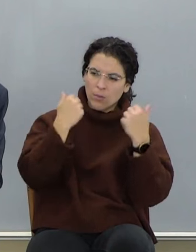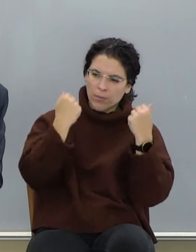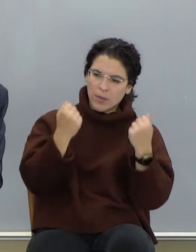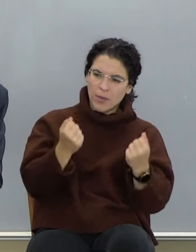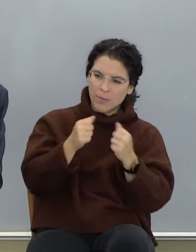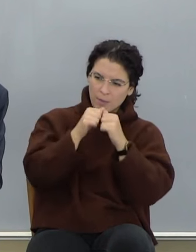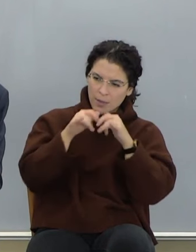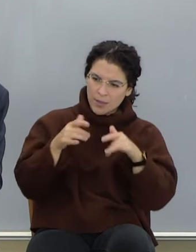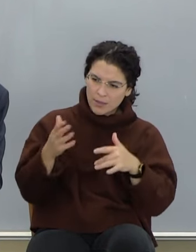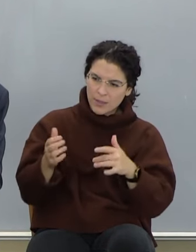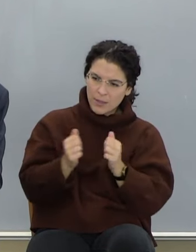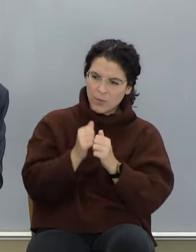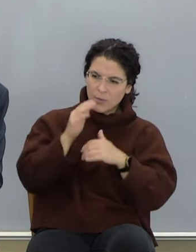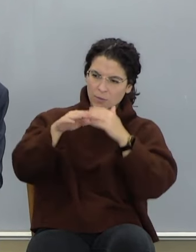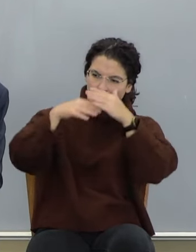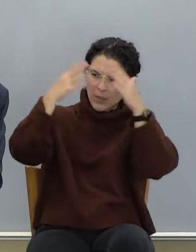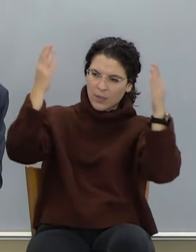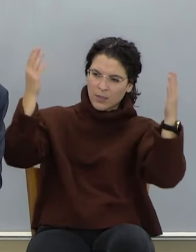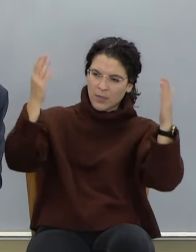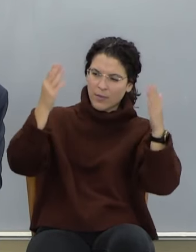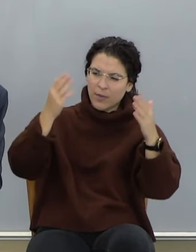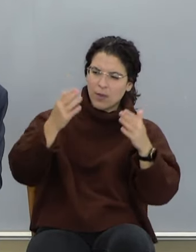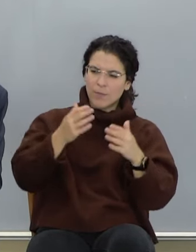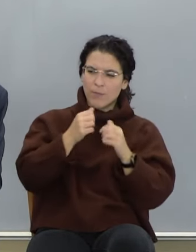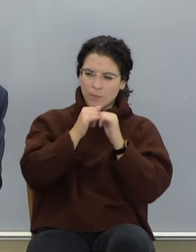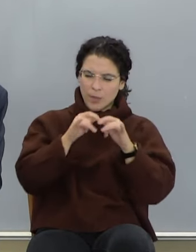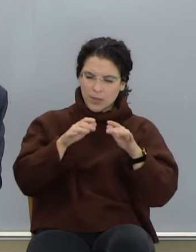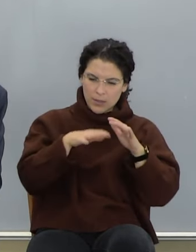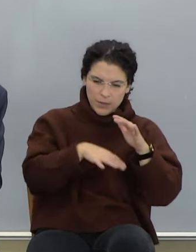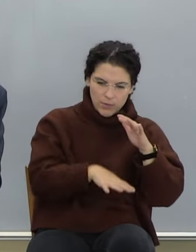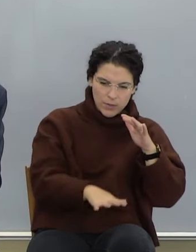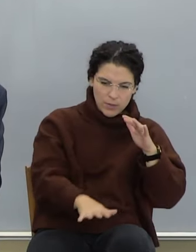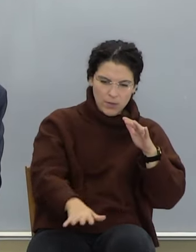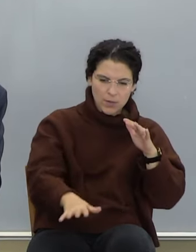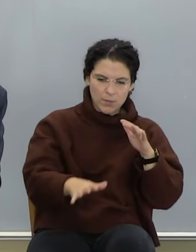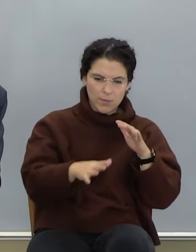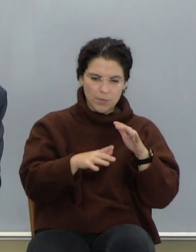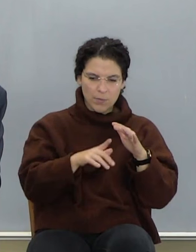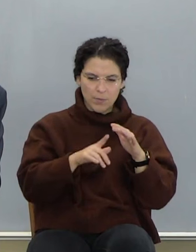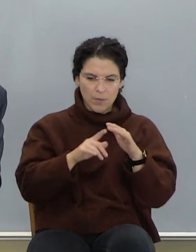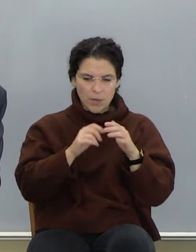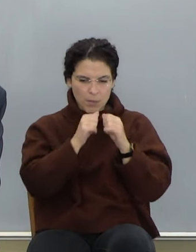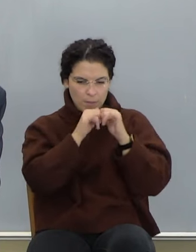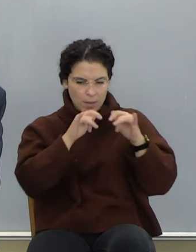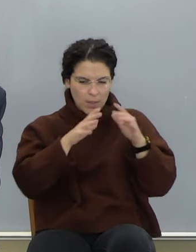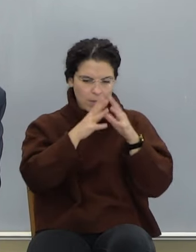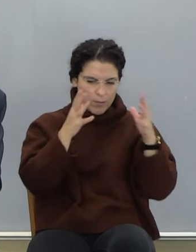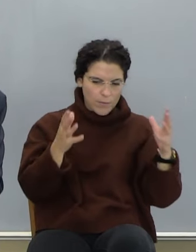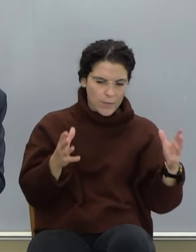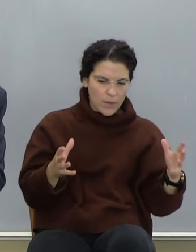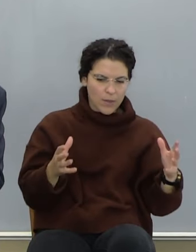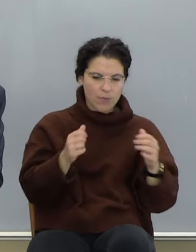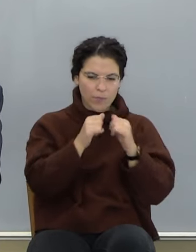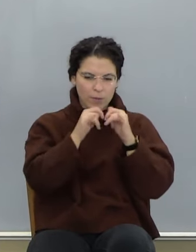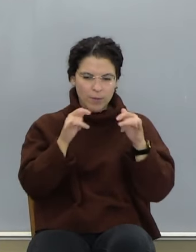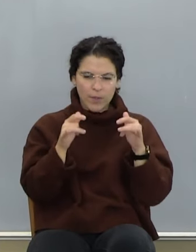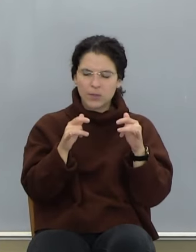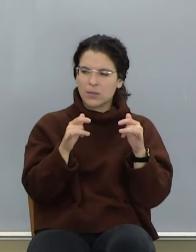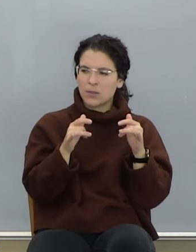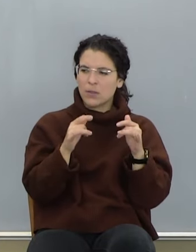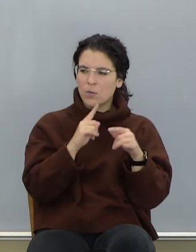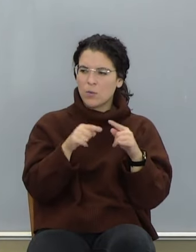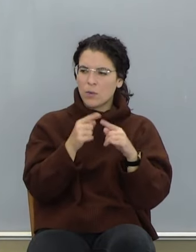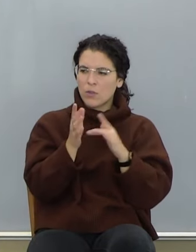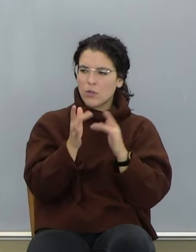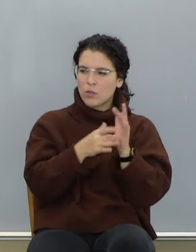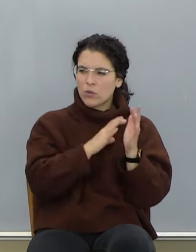with blessings of heaven above, blessings of the deep that lieth under, blessings of the breast and of the womb, the blessing. When Jesus